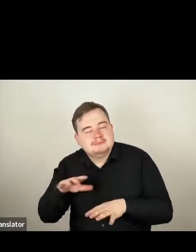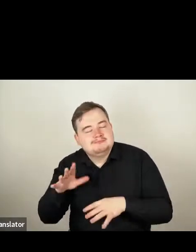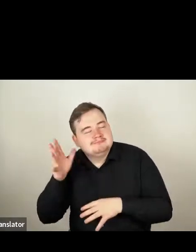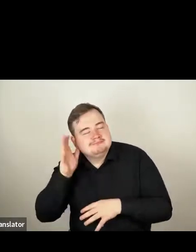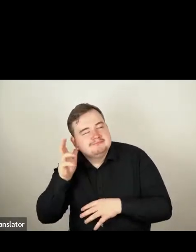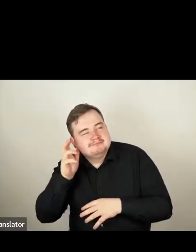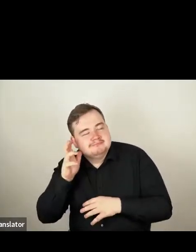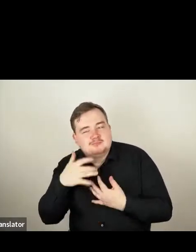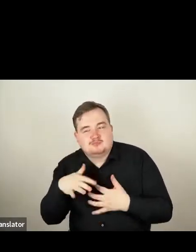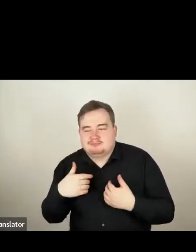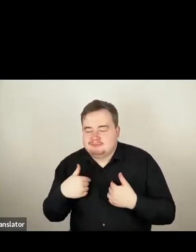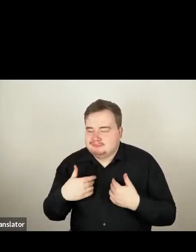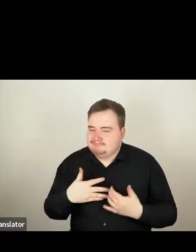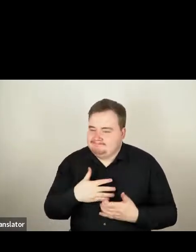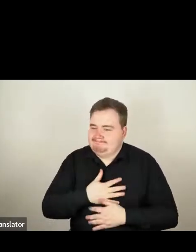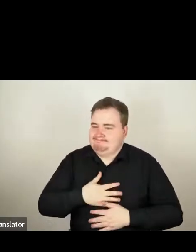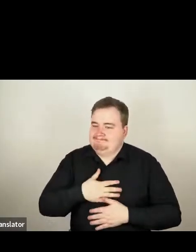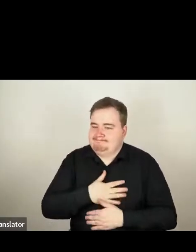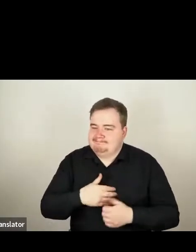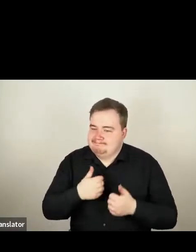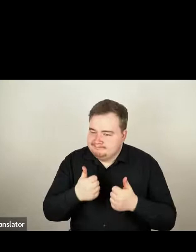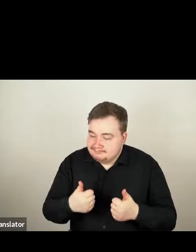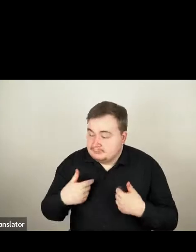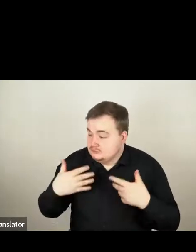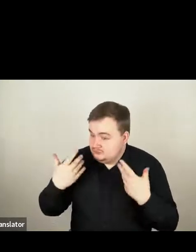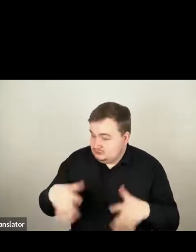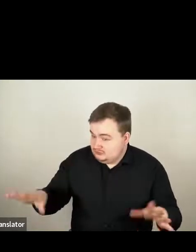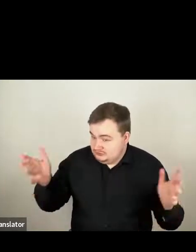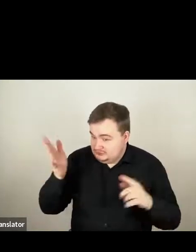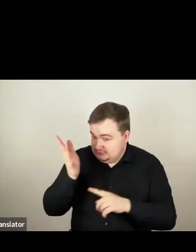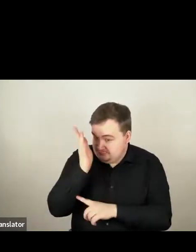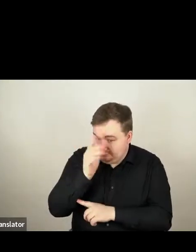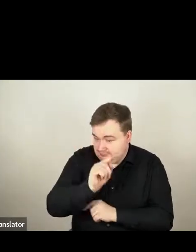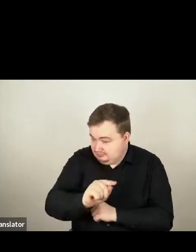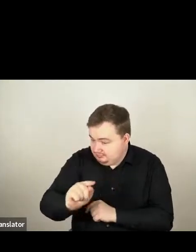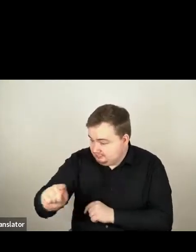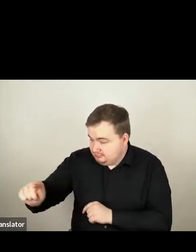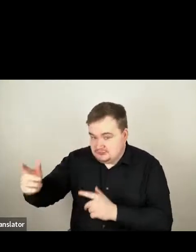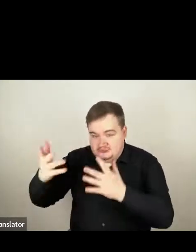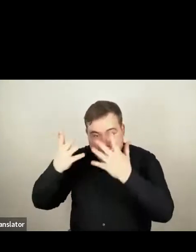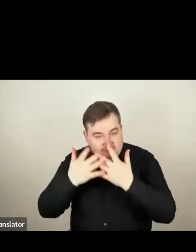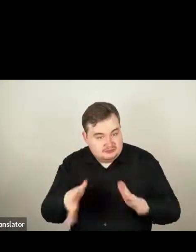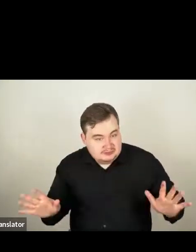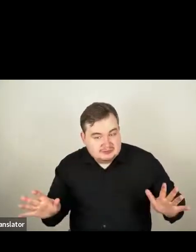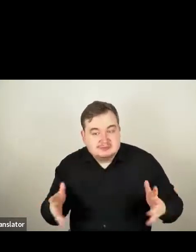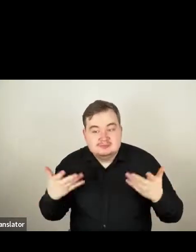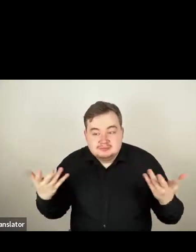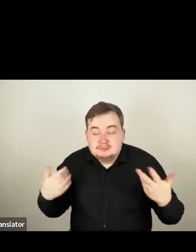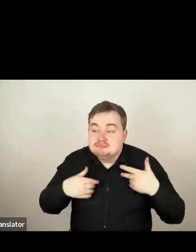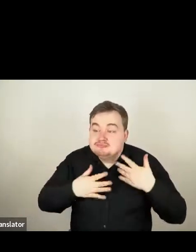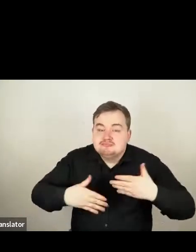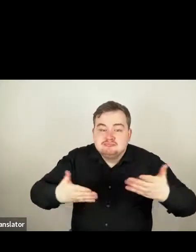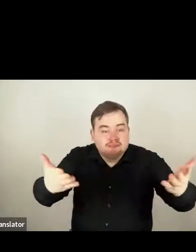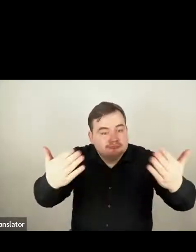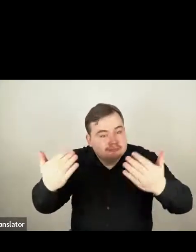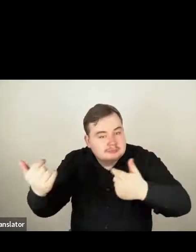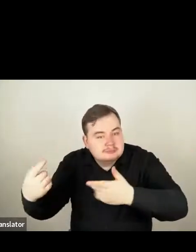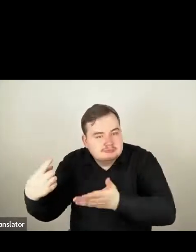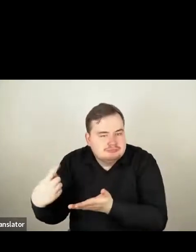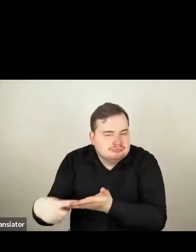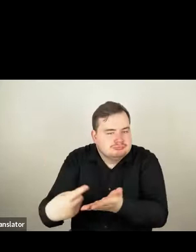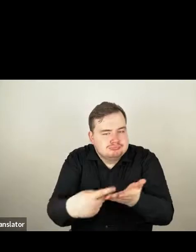point of the agenda when it would be the best opportunity if there are any comments or statements from our participants or